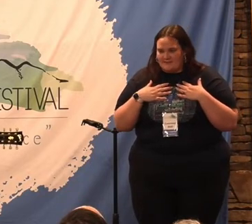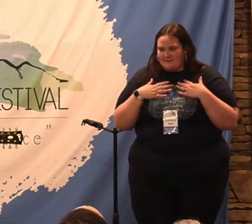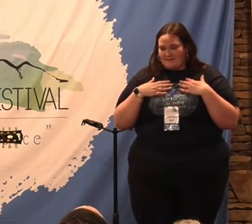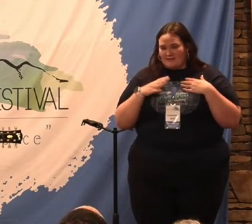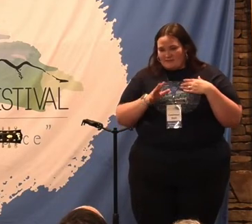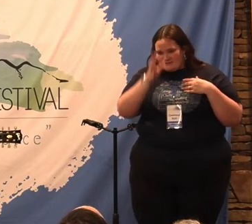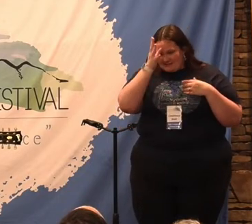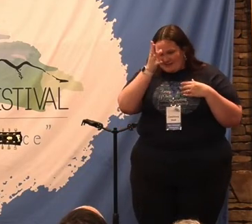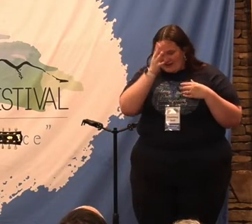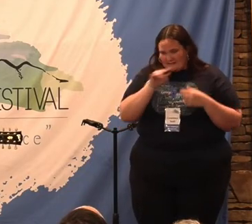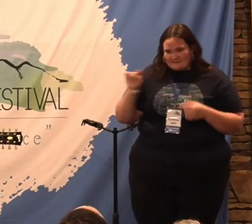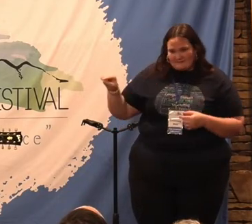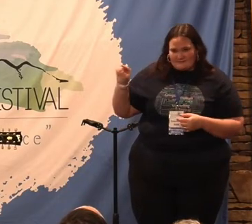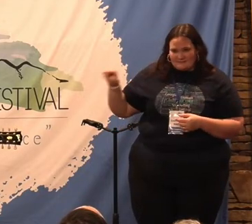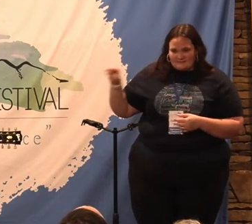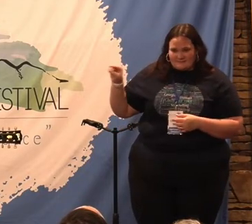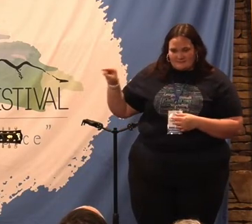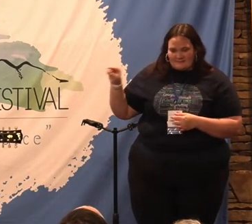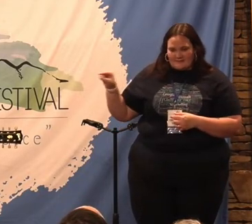Your daddy right here.